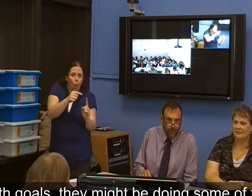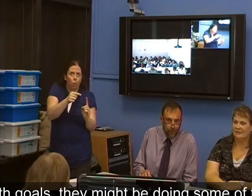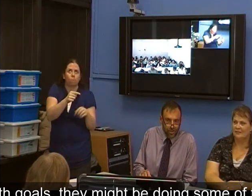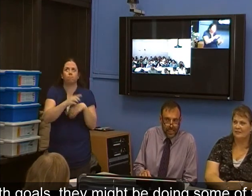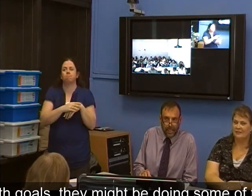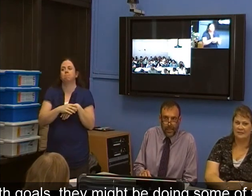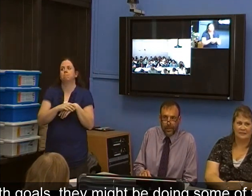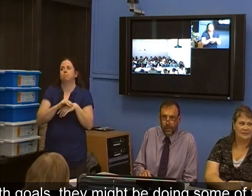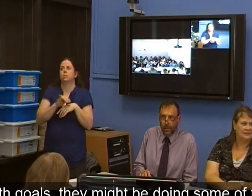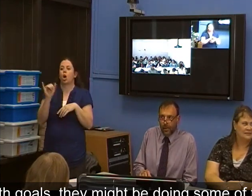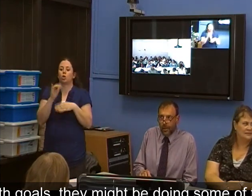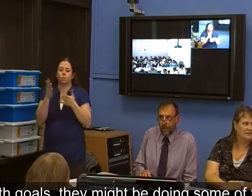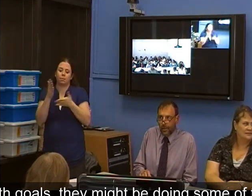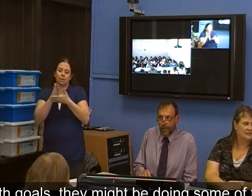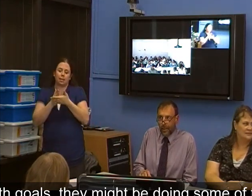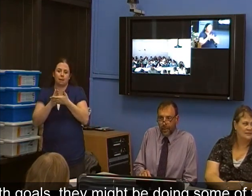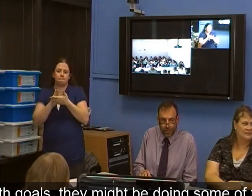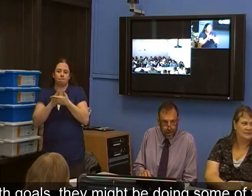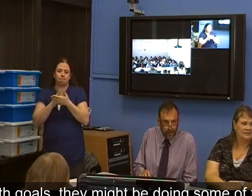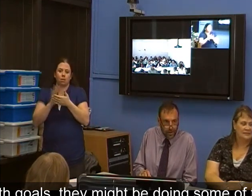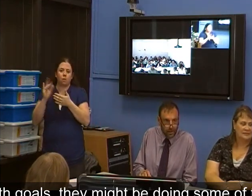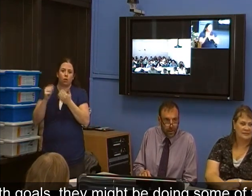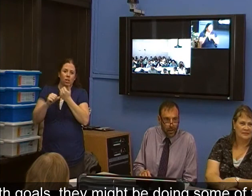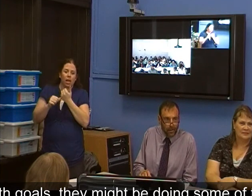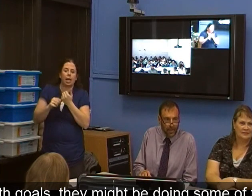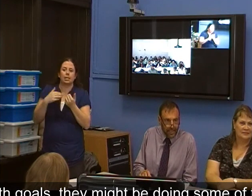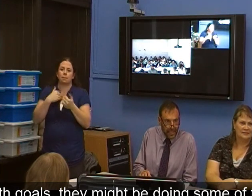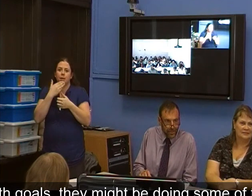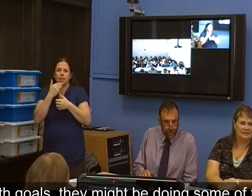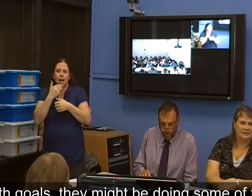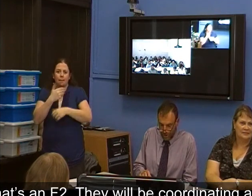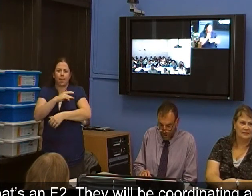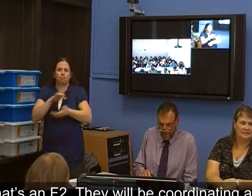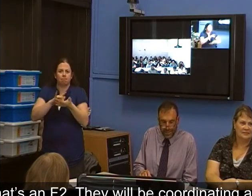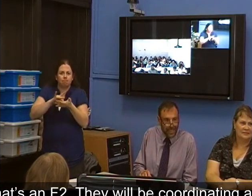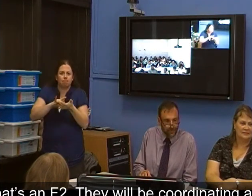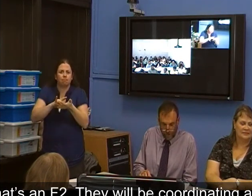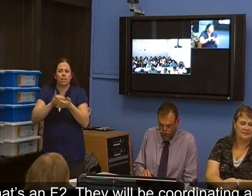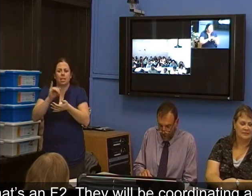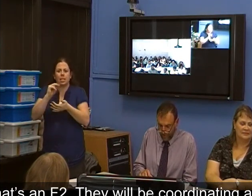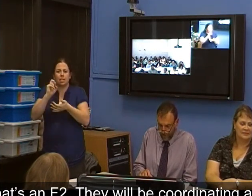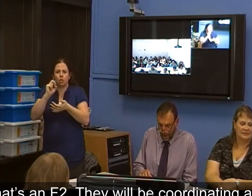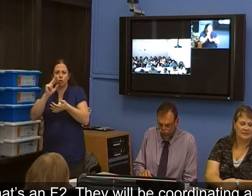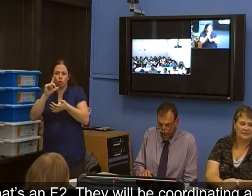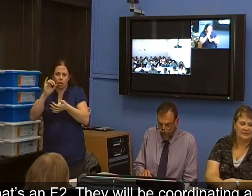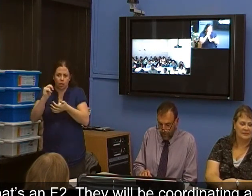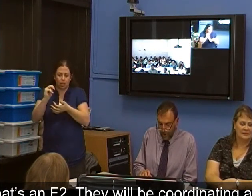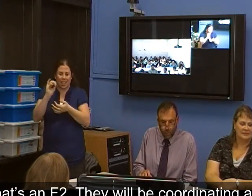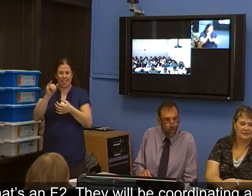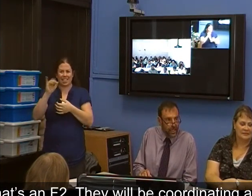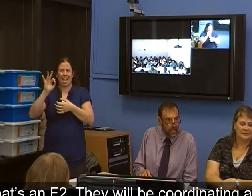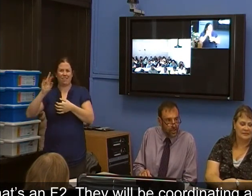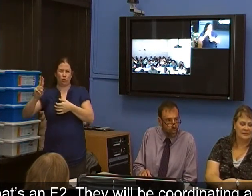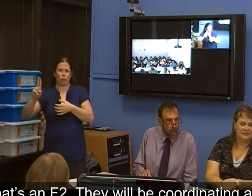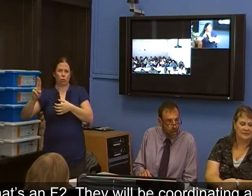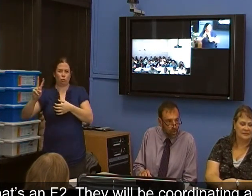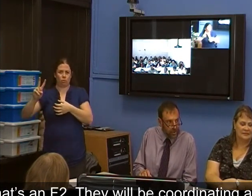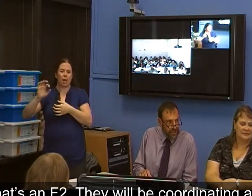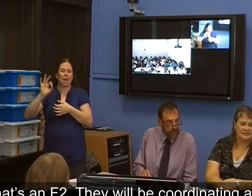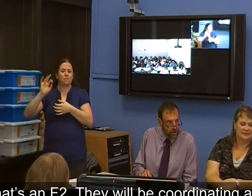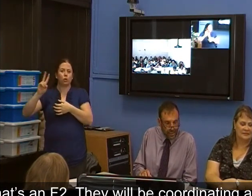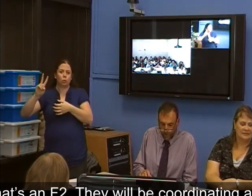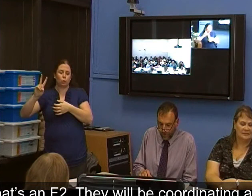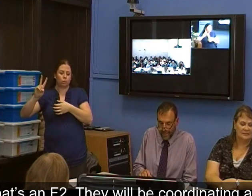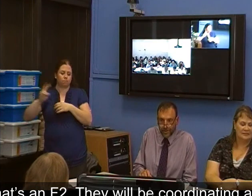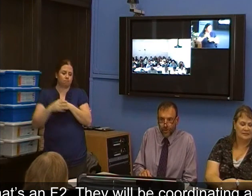first aid, insulin, medication. That's an F2. They'll be coordinating as well, coordinating those